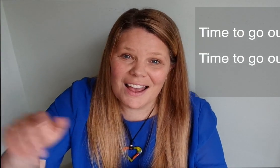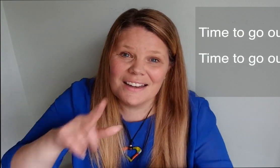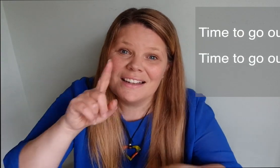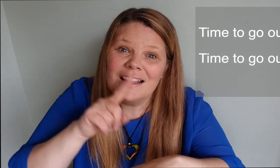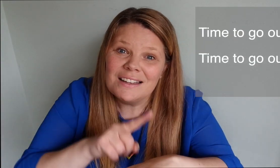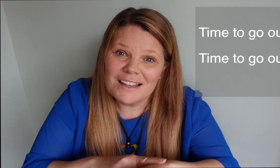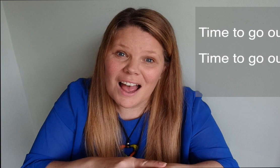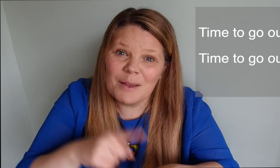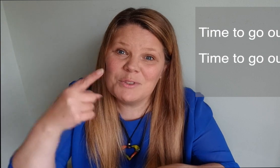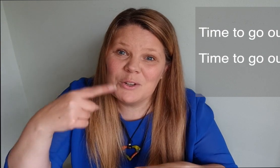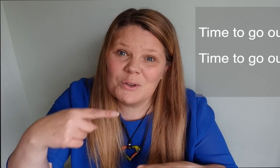outside, time to go